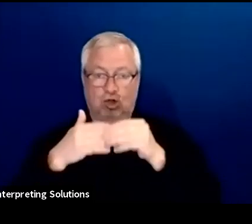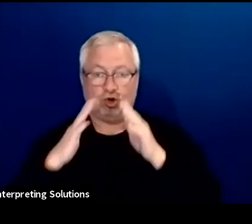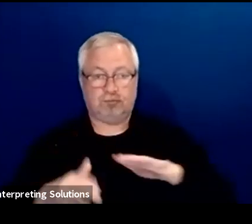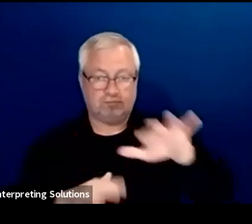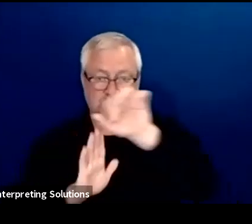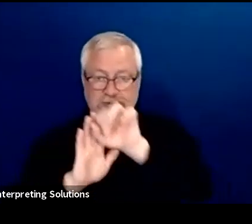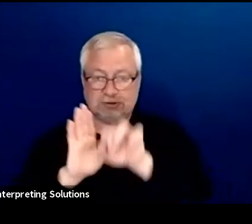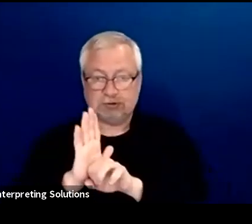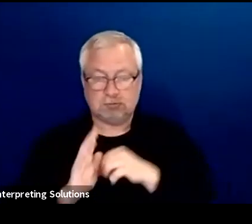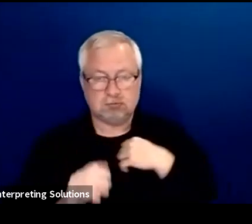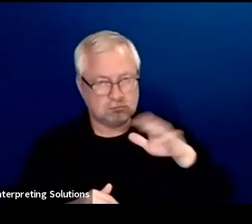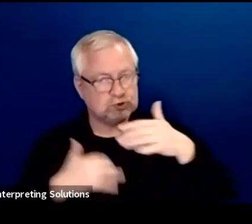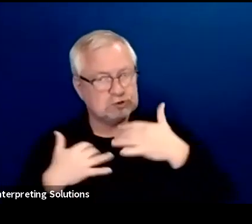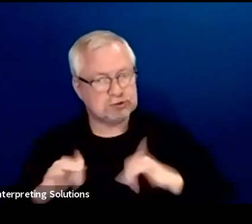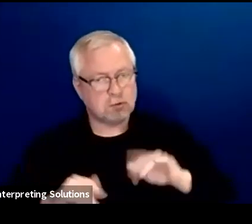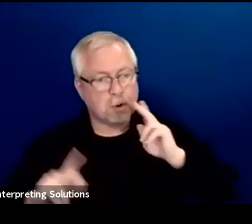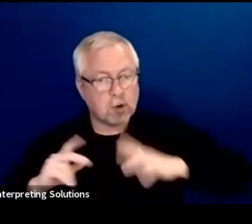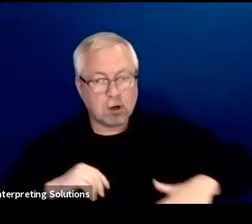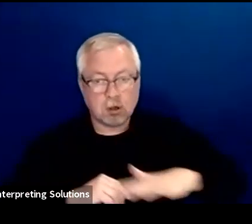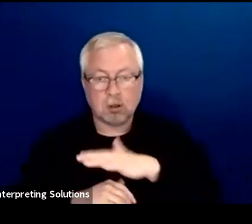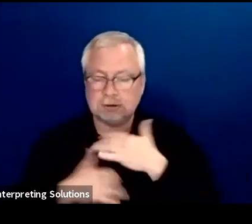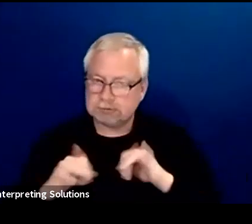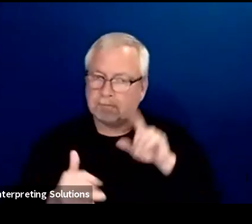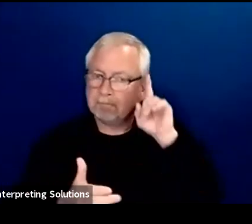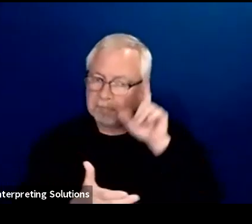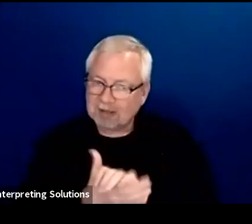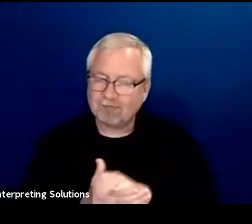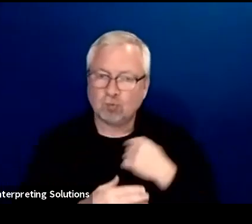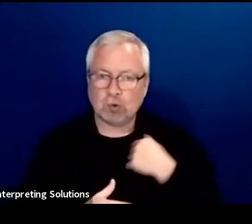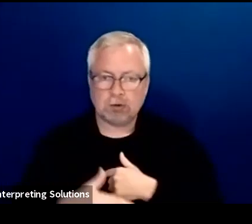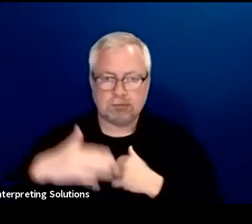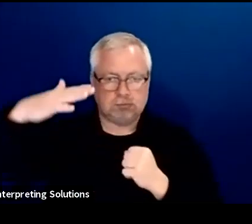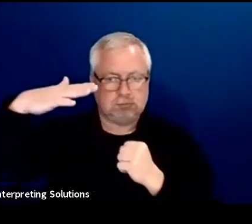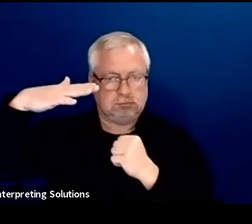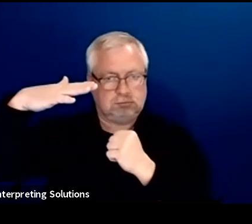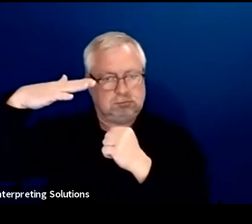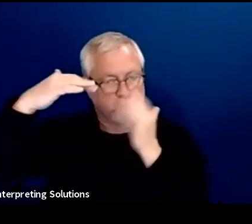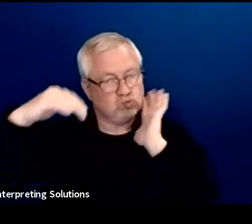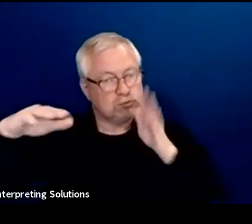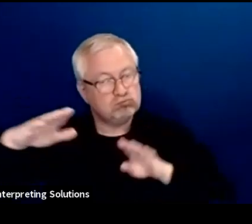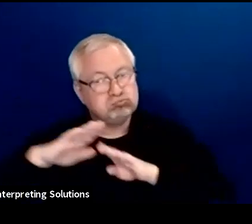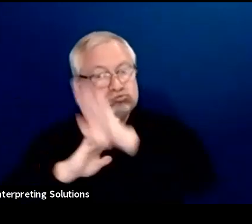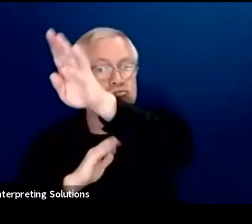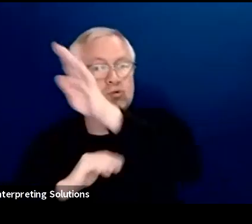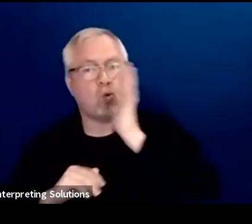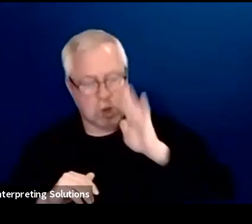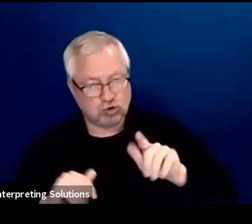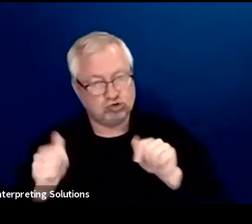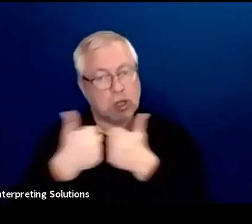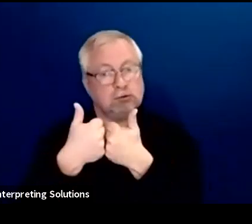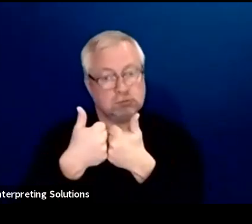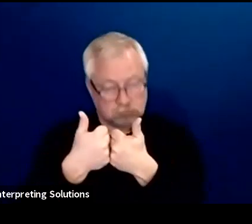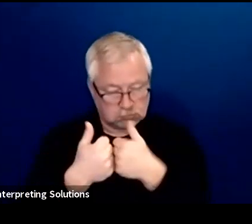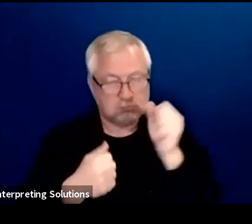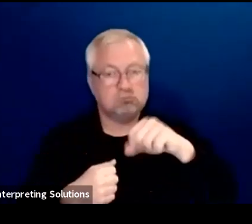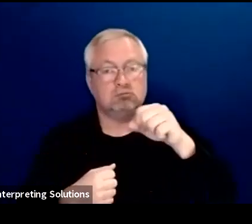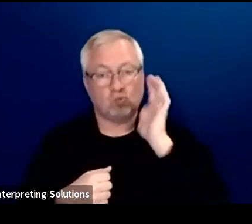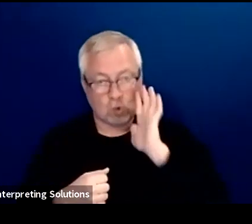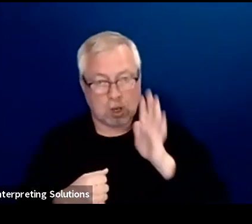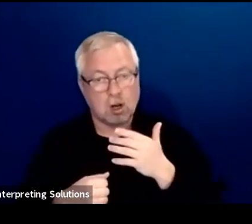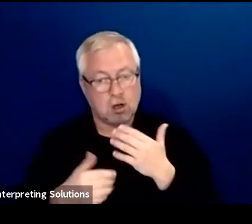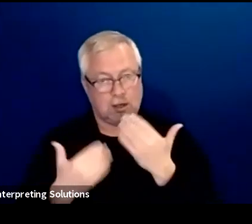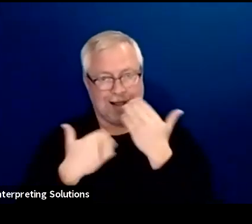have some real challenges, particularly with the limitations on equipment